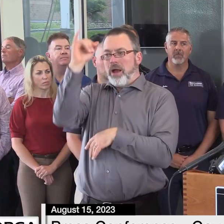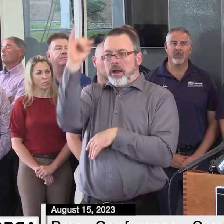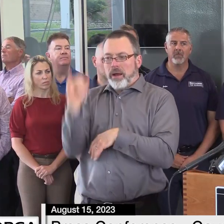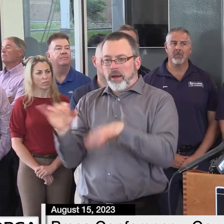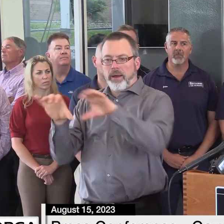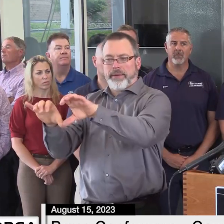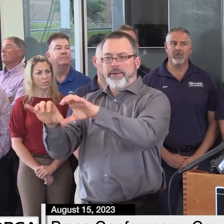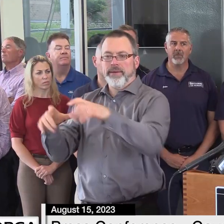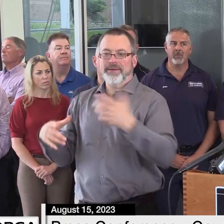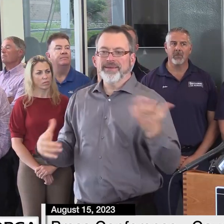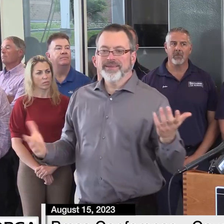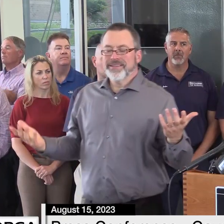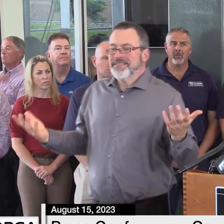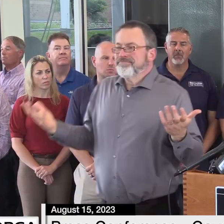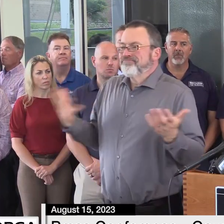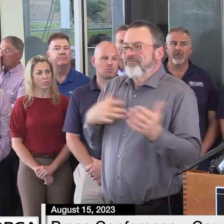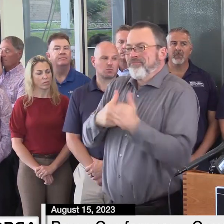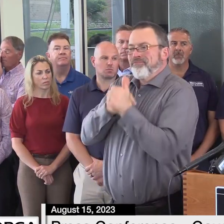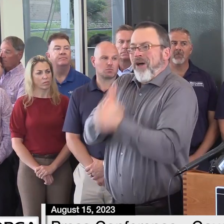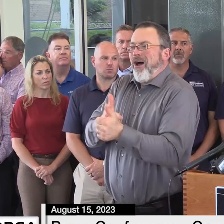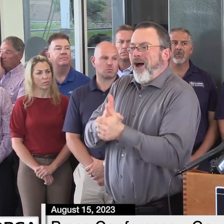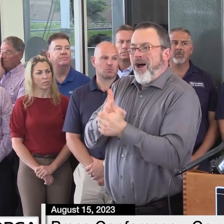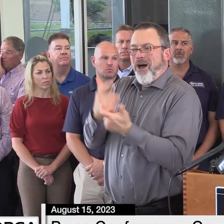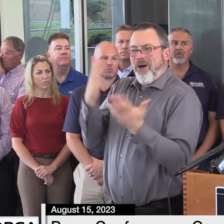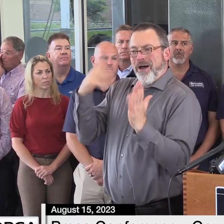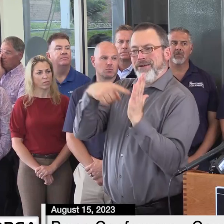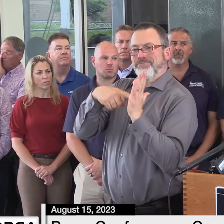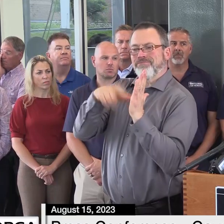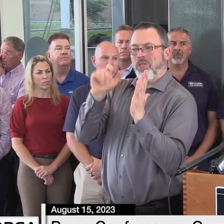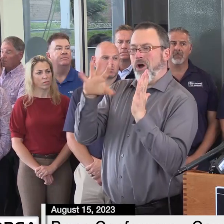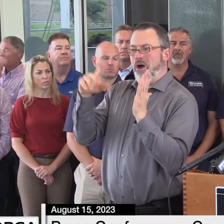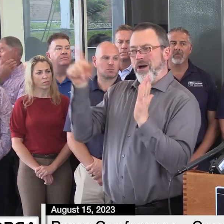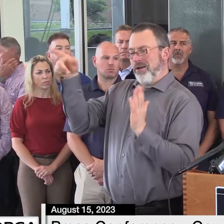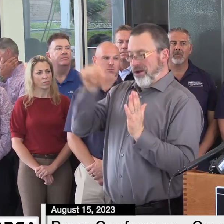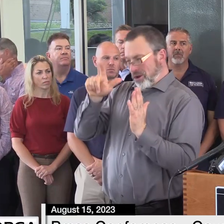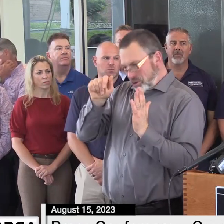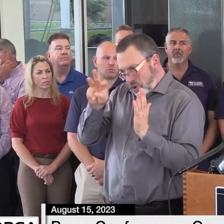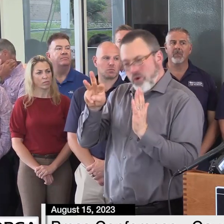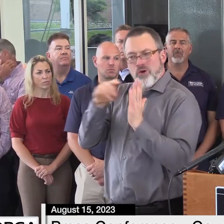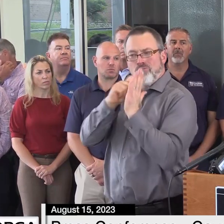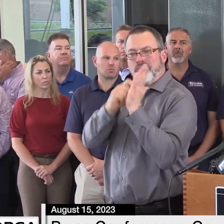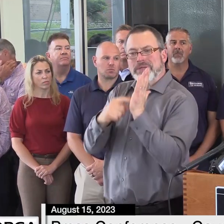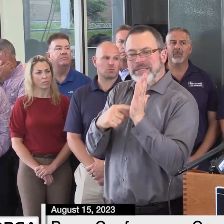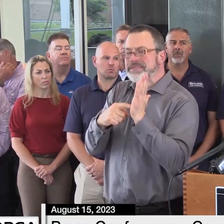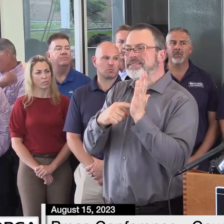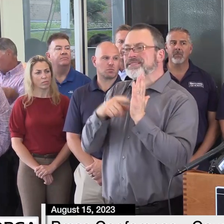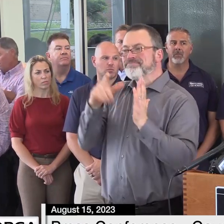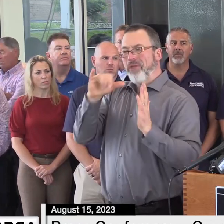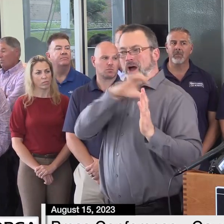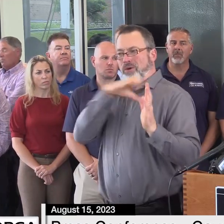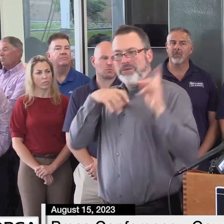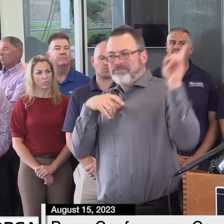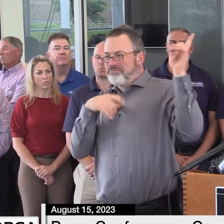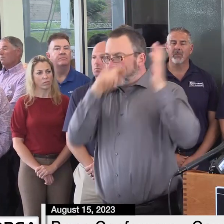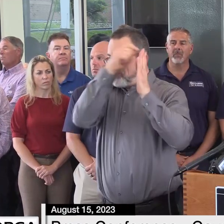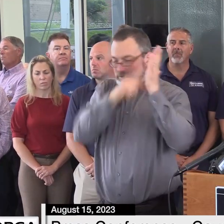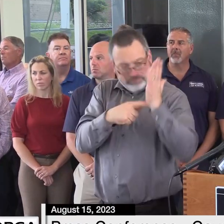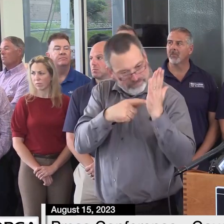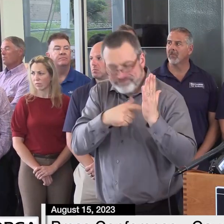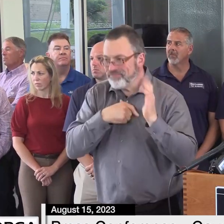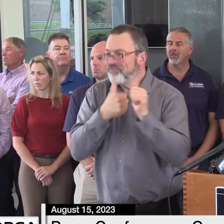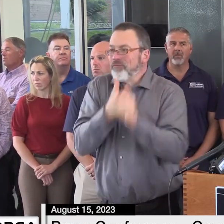the way the law, regulations, and policy are written, we actually work by the county. And so it's based upon the county line is the way it